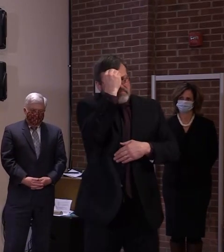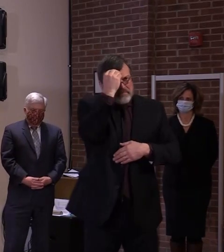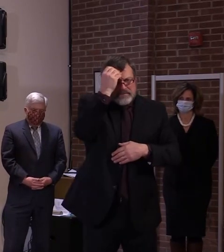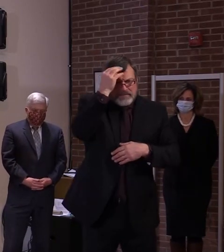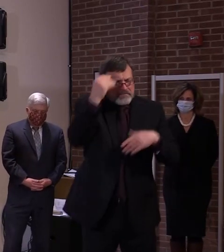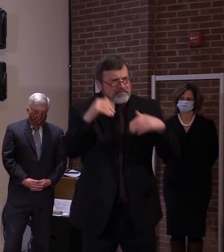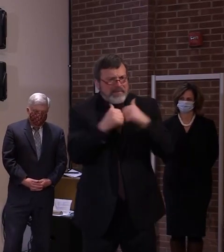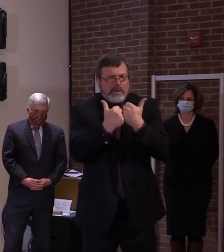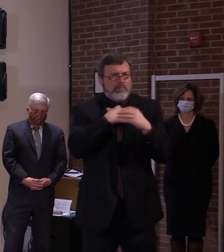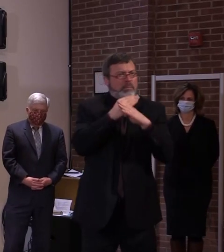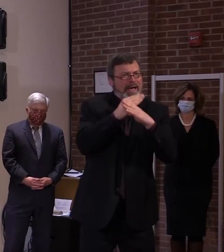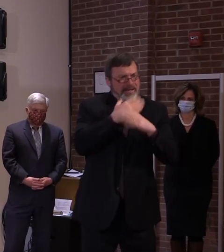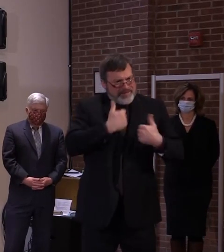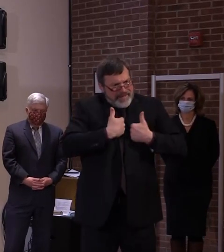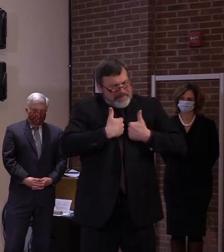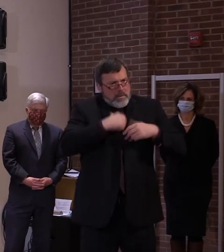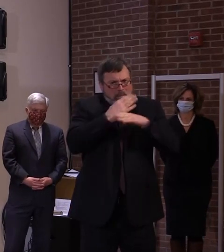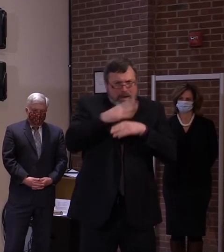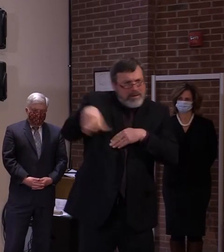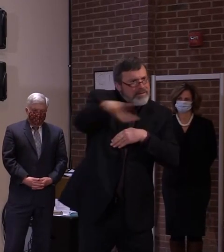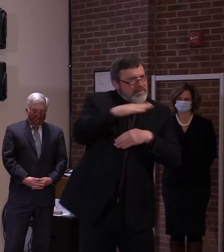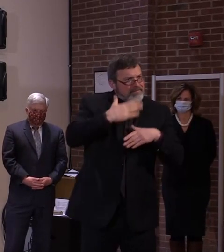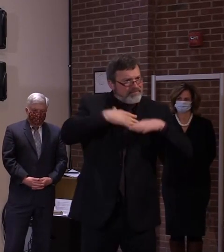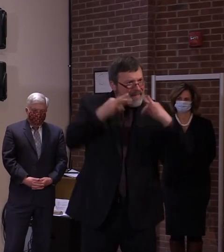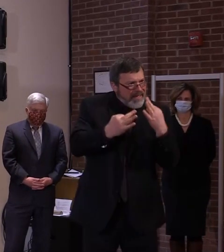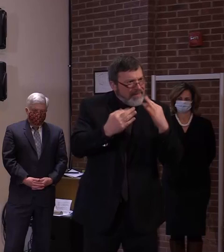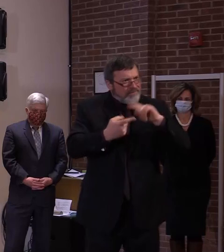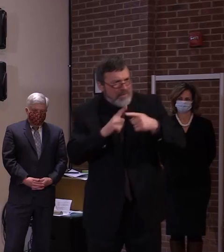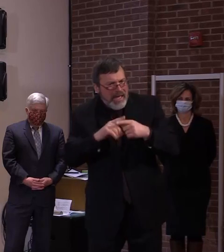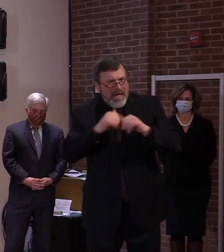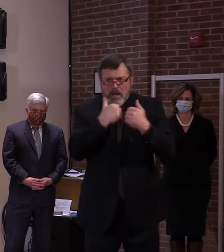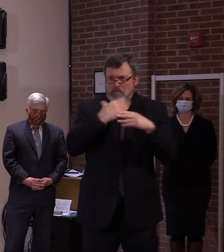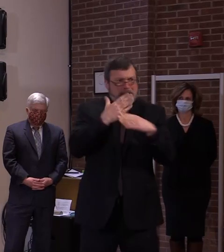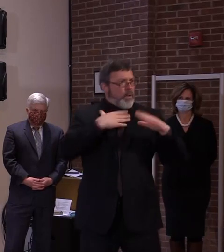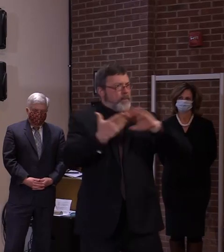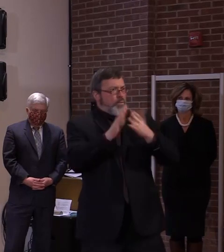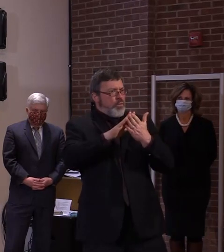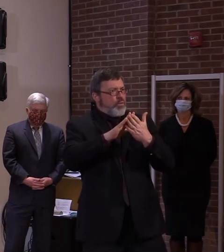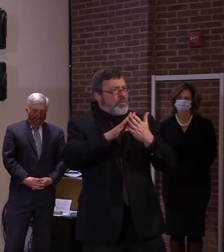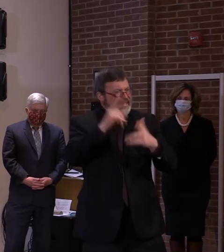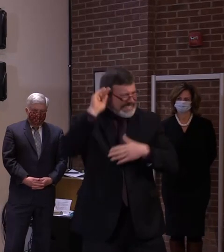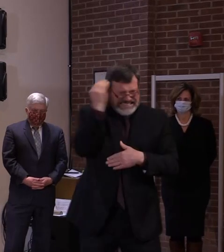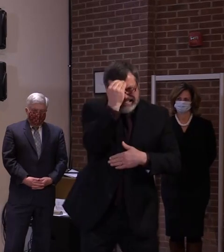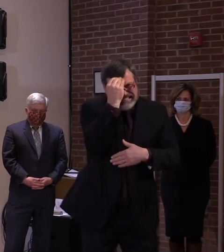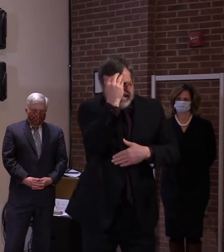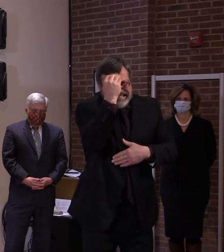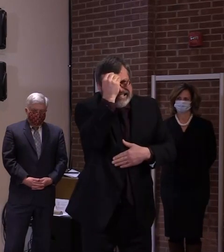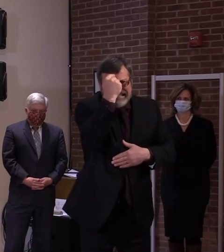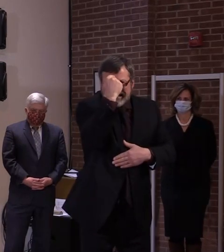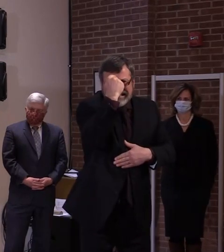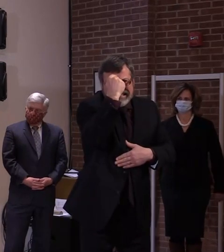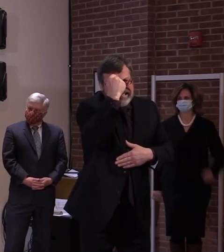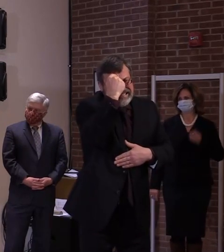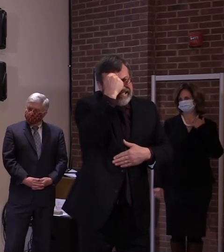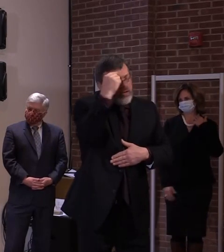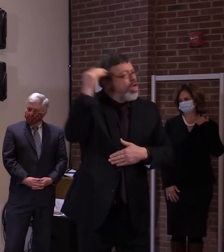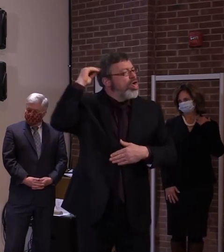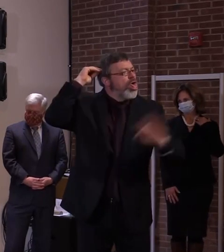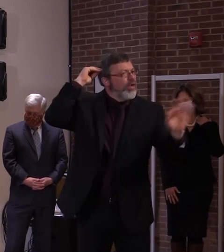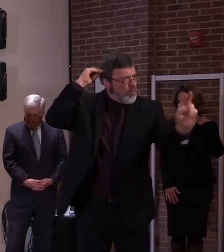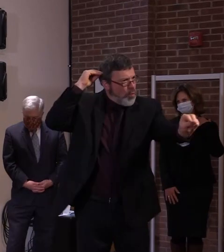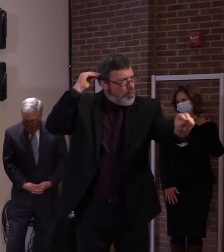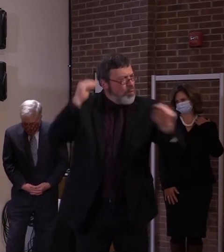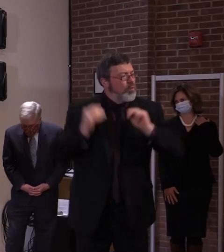test positive. It's better to miss out now so you can, and the people you care about you will be